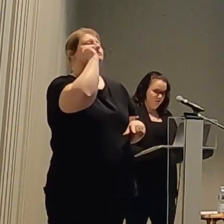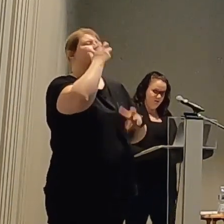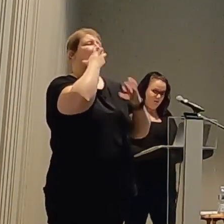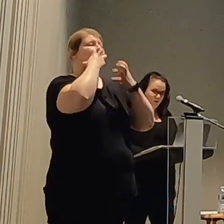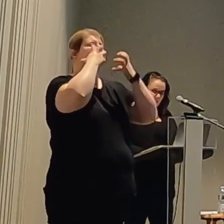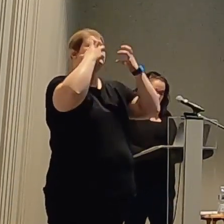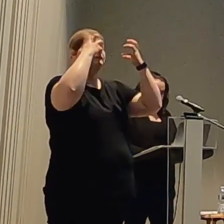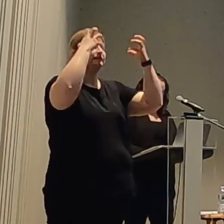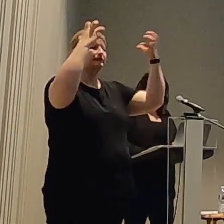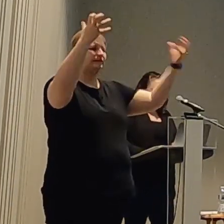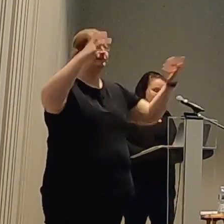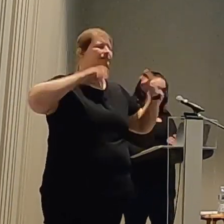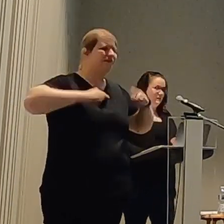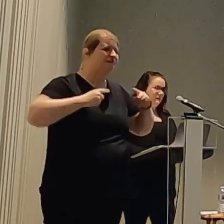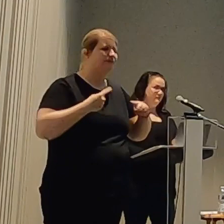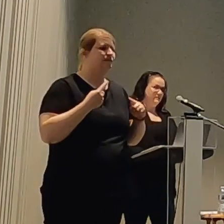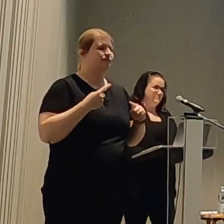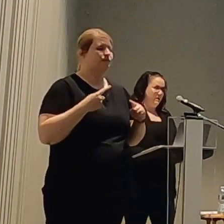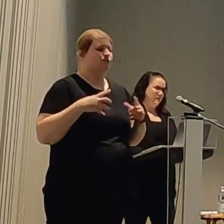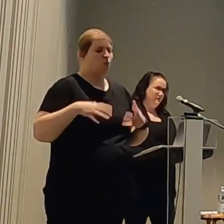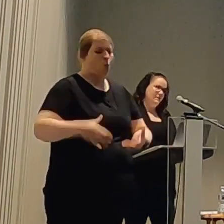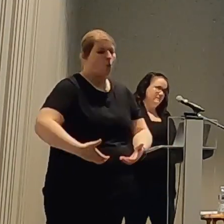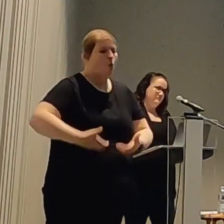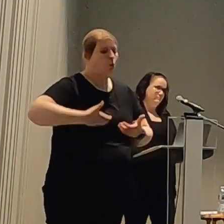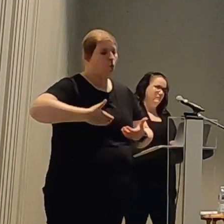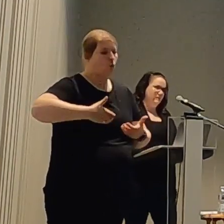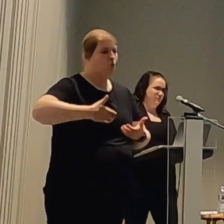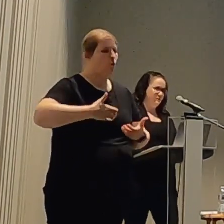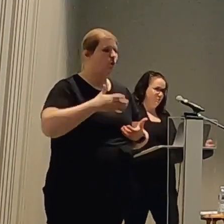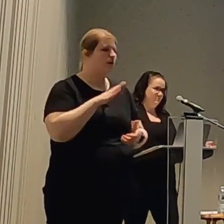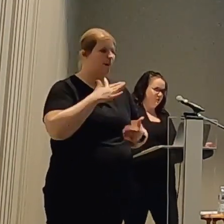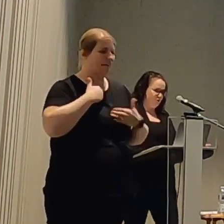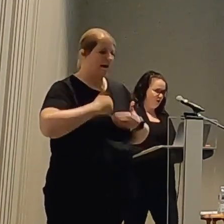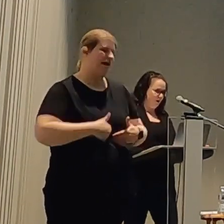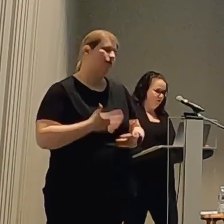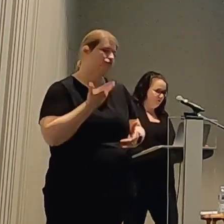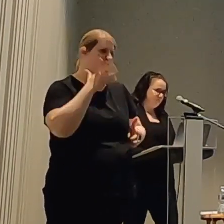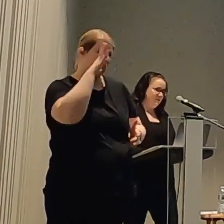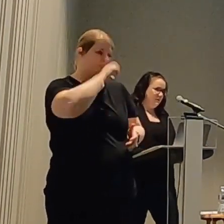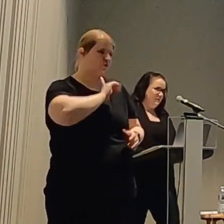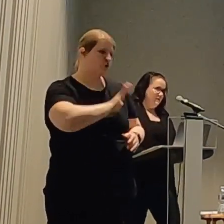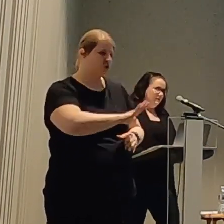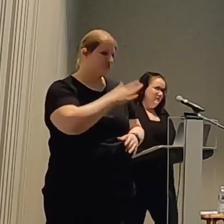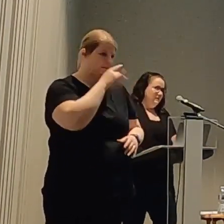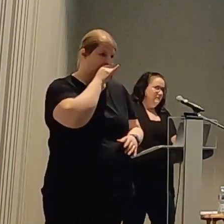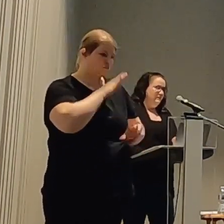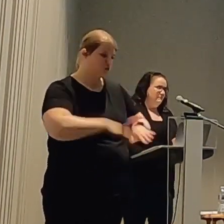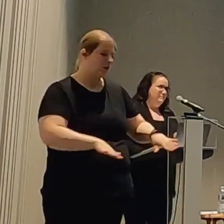in pain, holding on to the lifeless body of what we presume is her child.